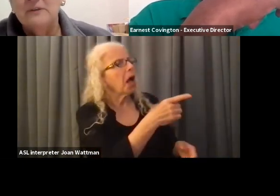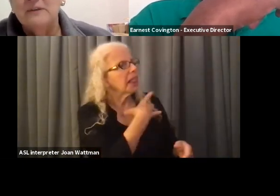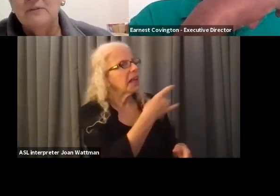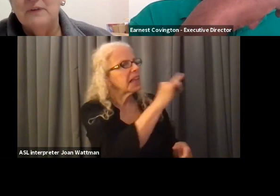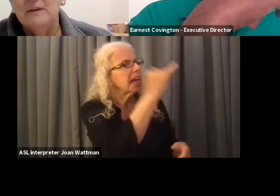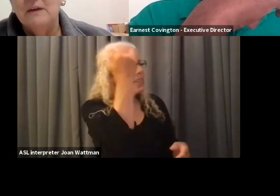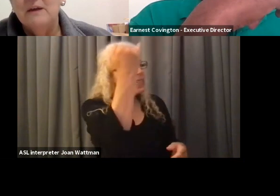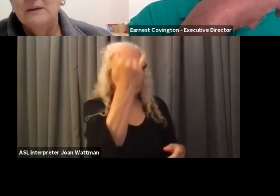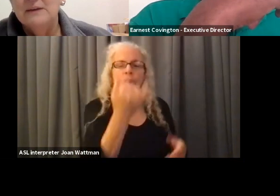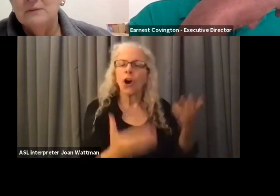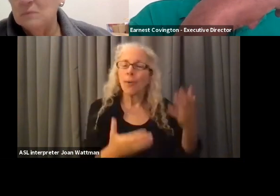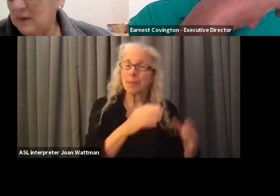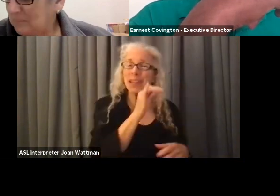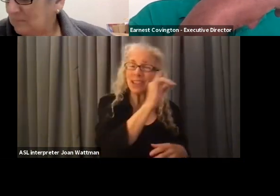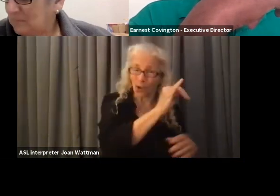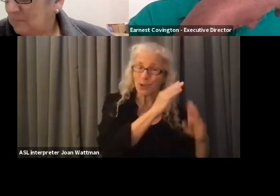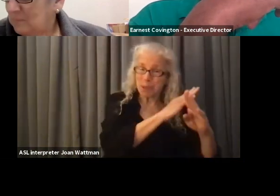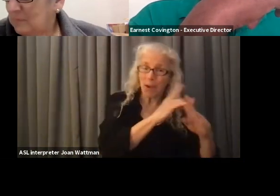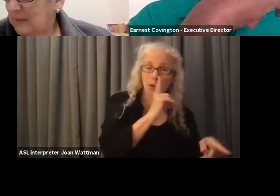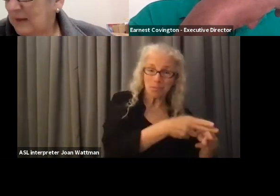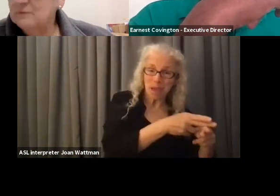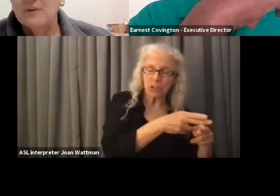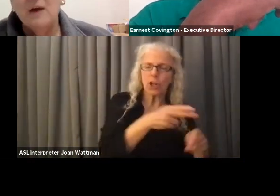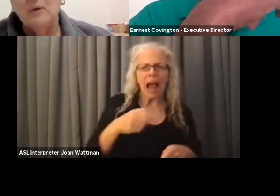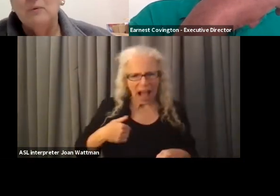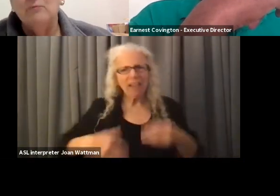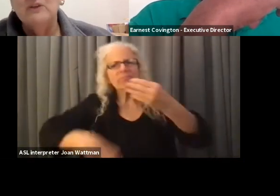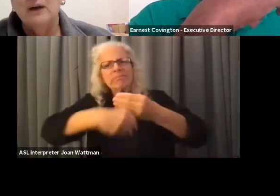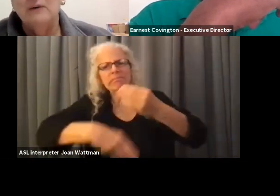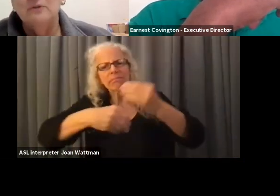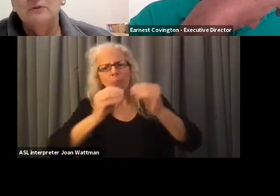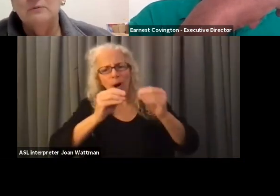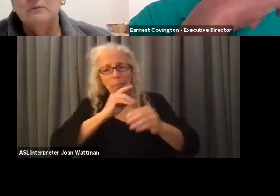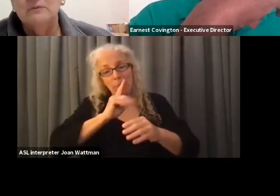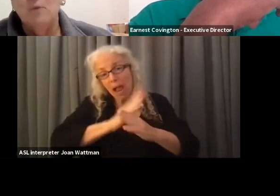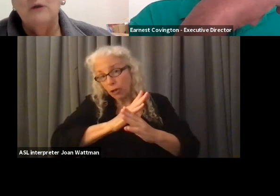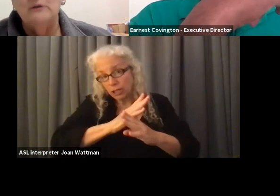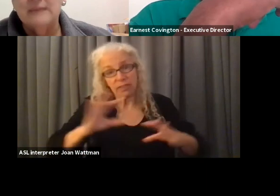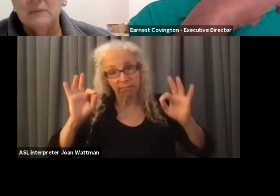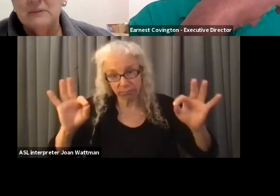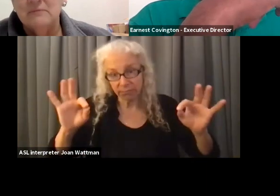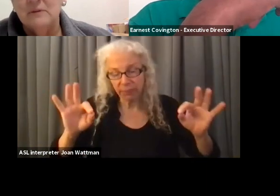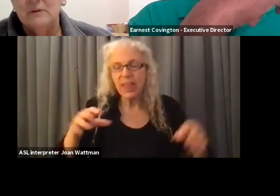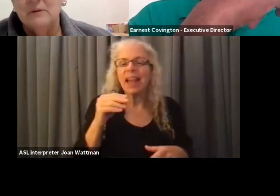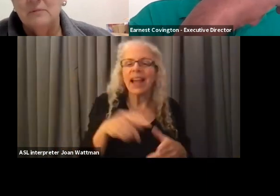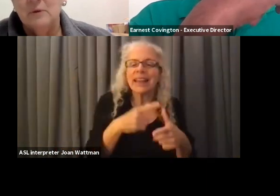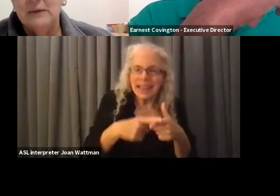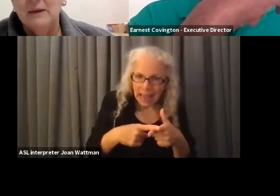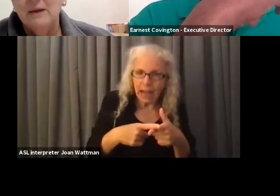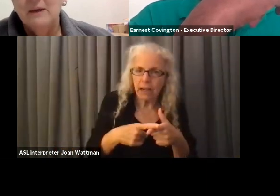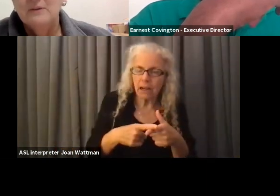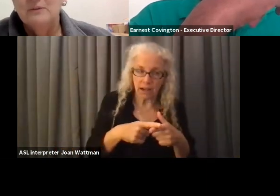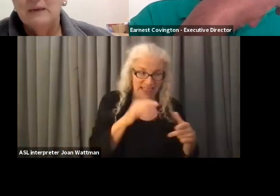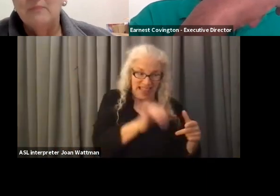barriers that they think need to be met. And after that, we will reach out to smaller segments of the